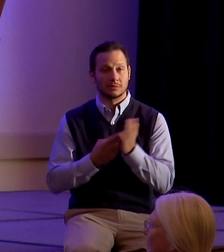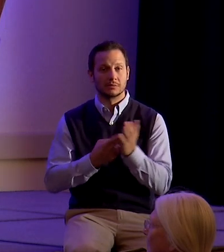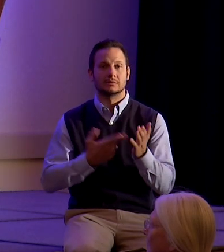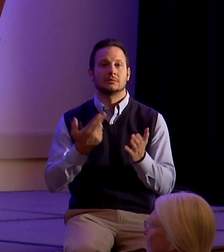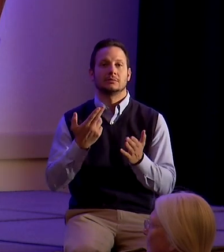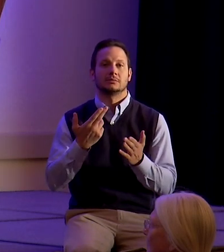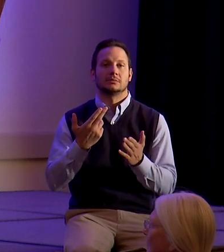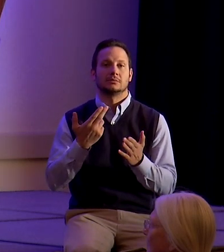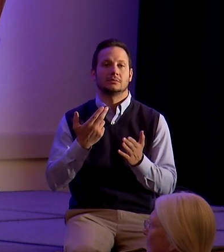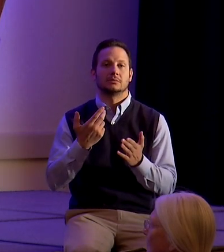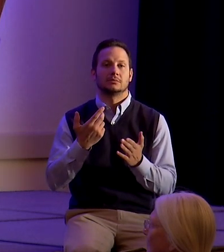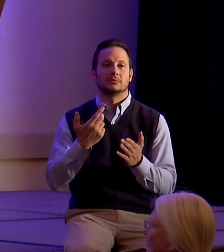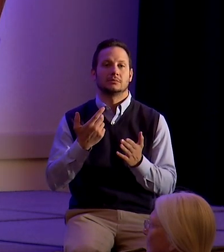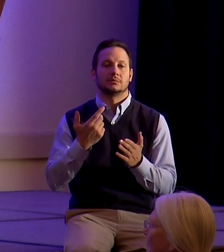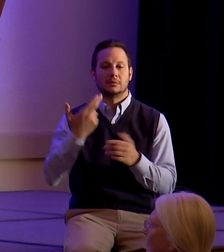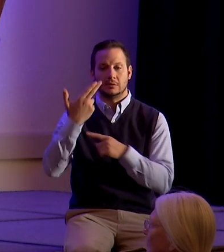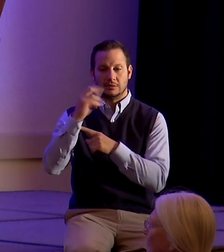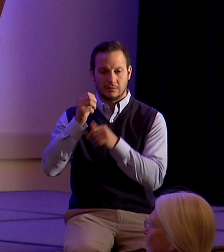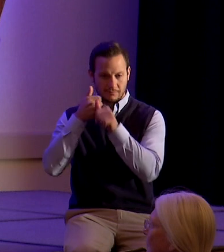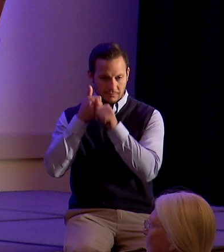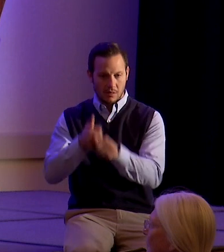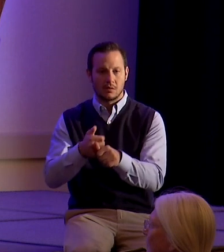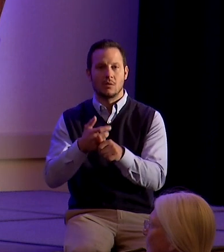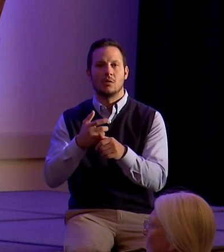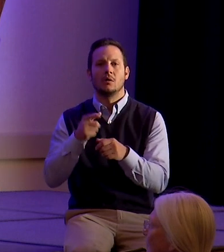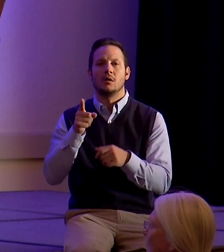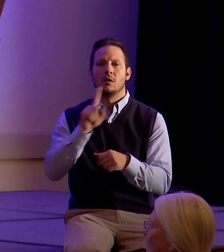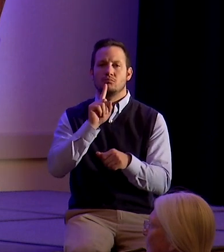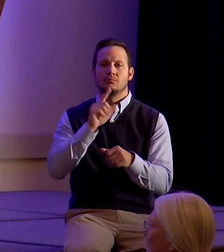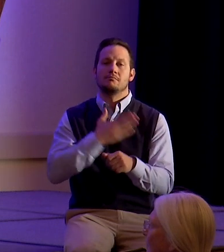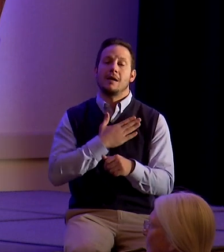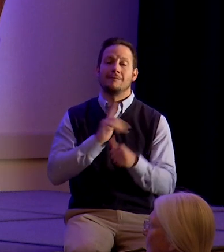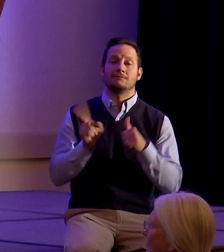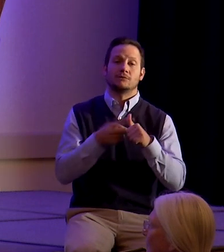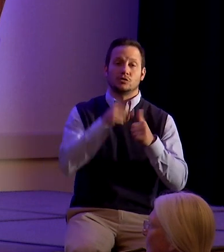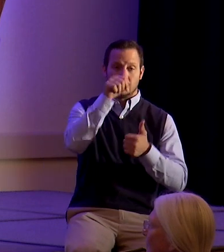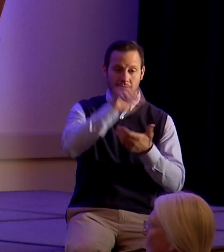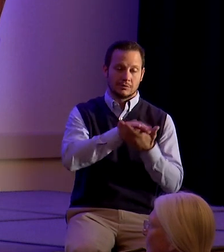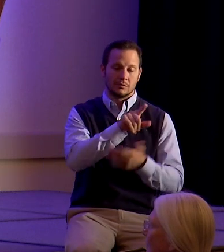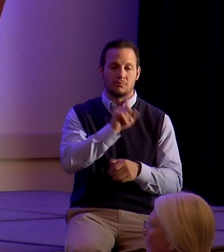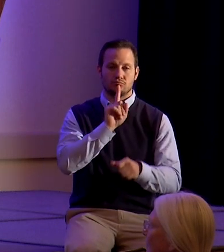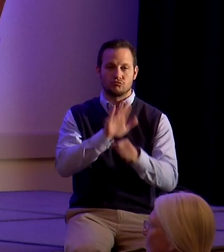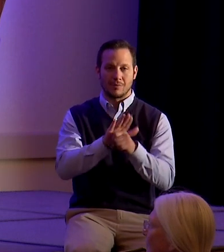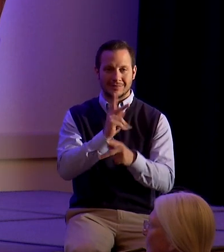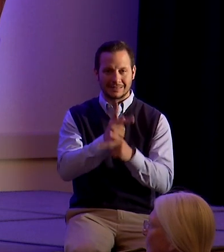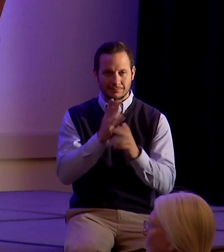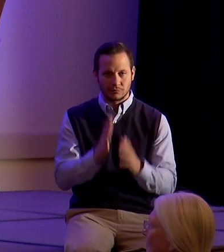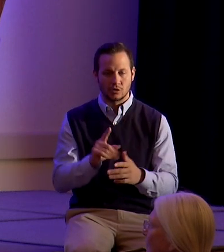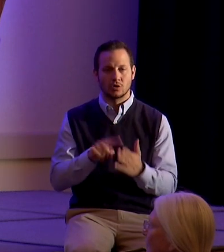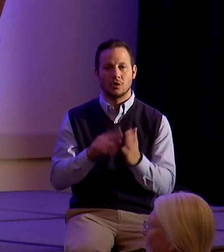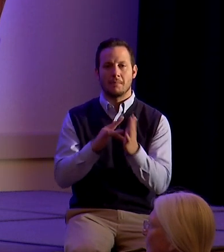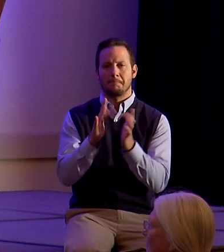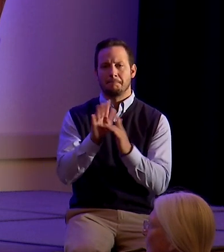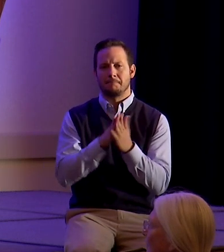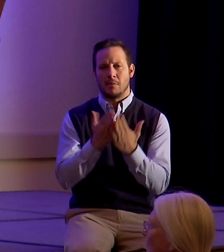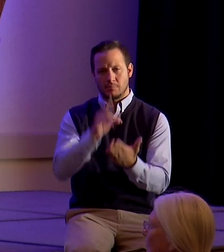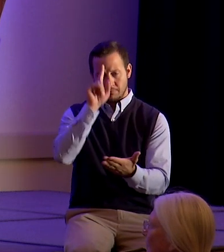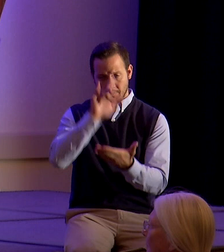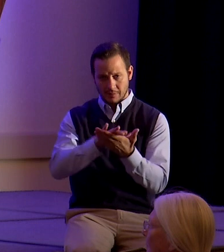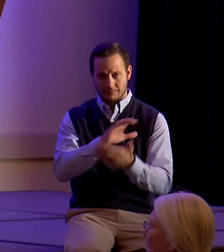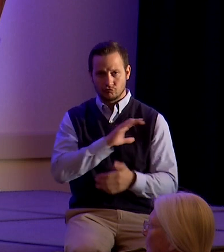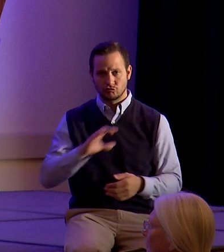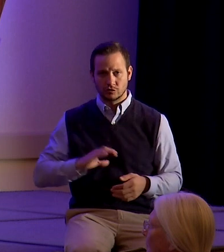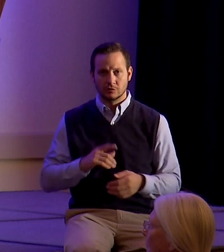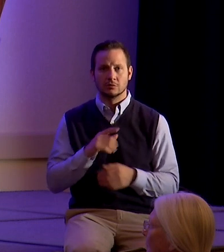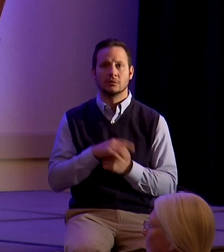he followed a whole lot of the same principles. He was a promise keeper. This is my first husband. He was a promise keeper. He was a Bible-believing Christian. He was an